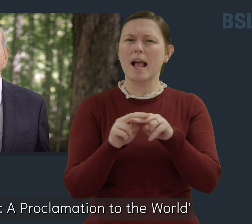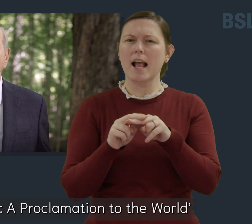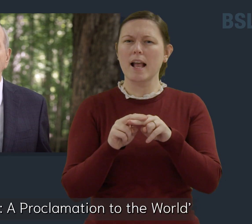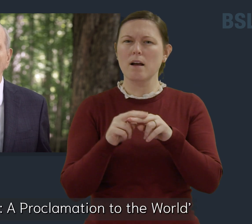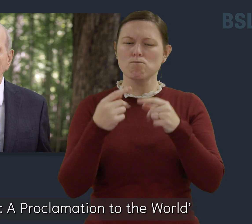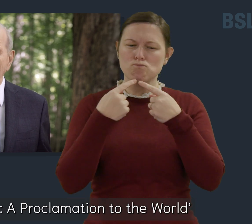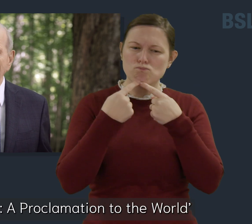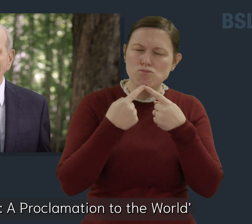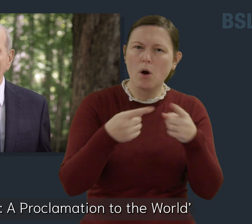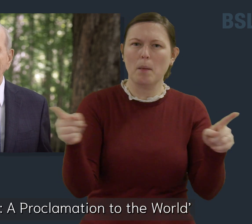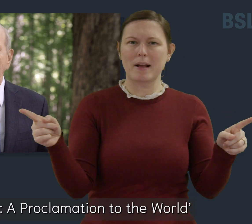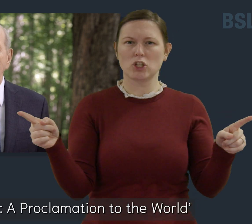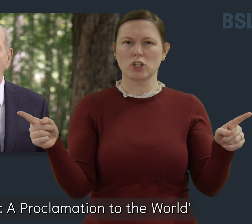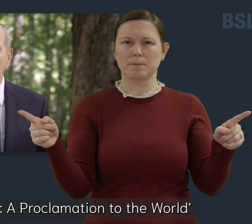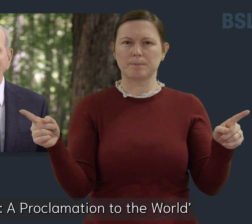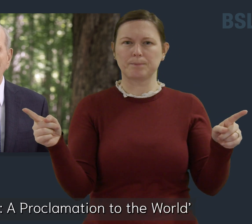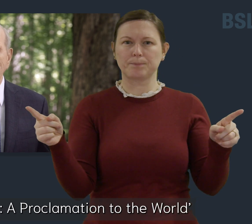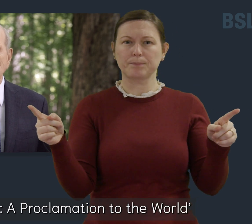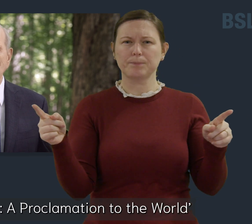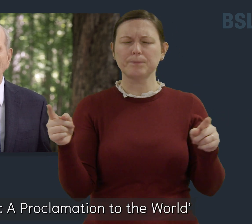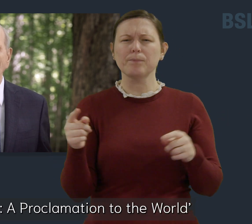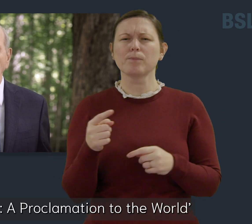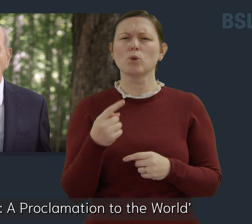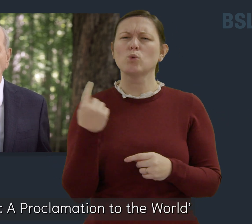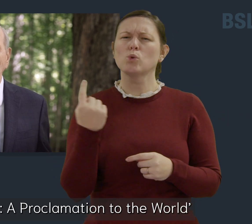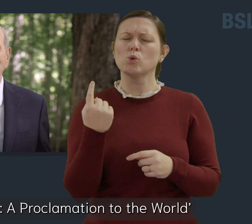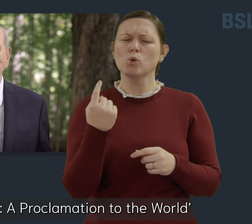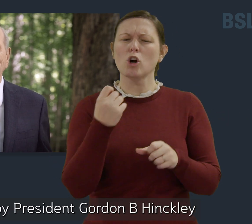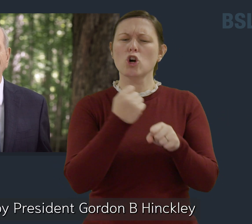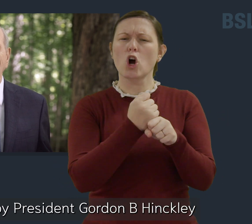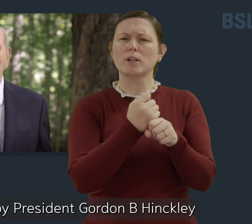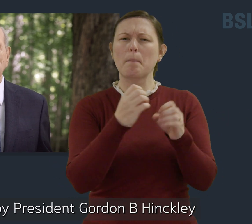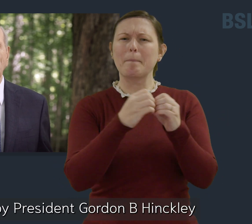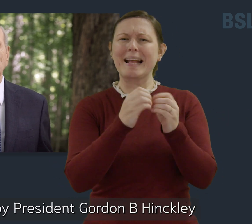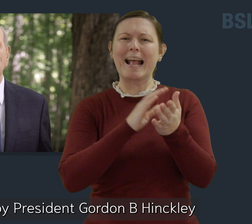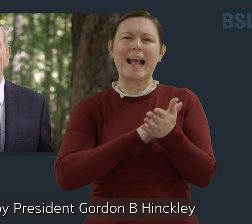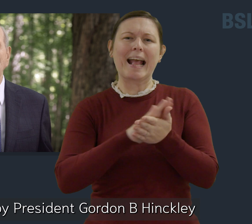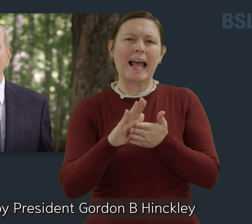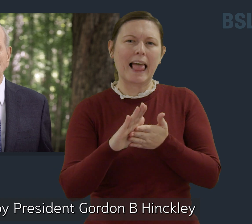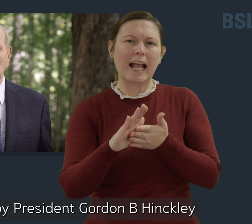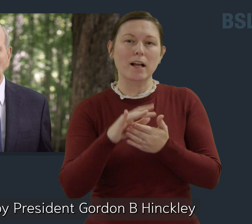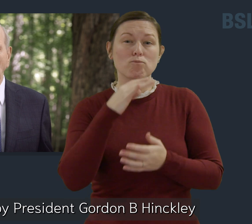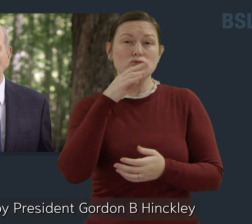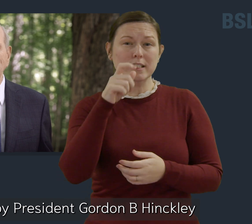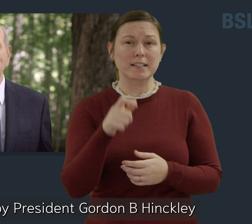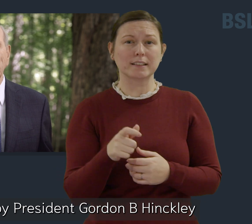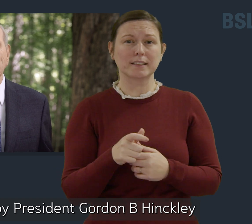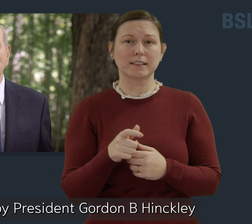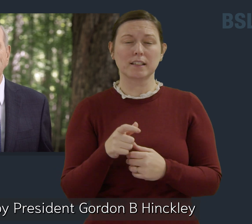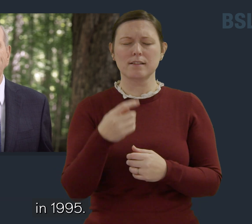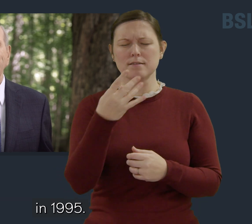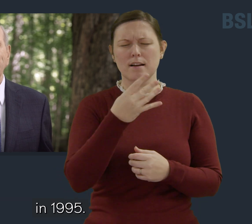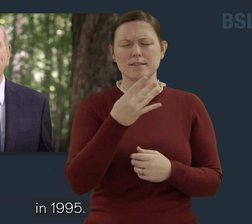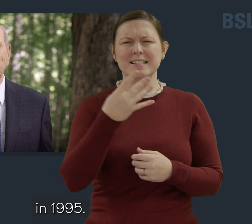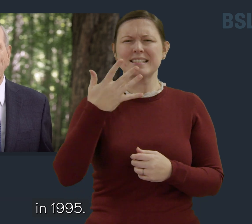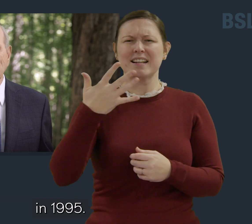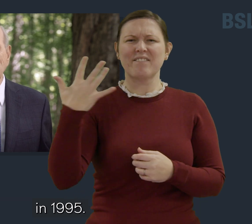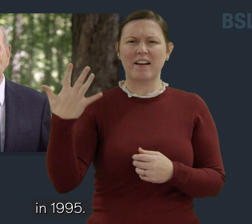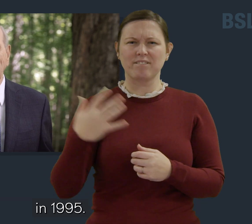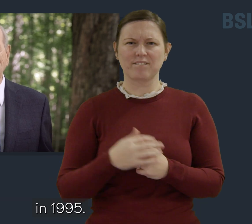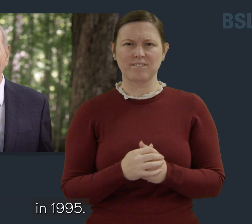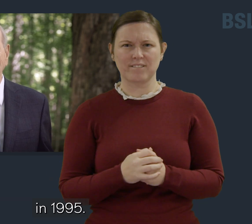being the Family, a proclamation to the world, presented by President Gordon B. Hinckley